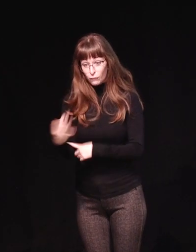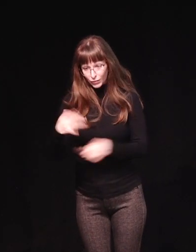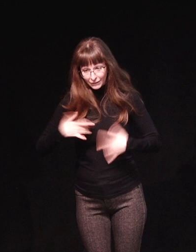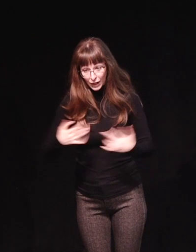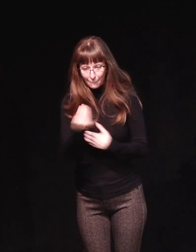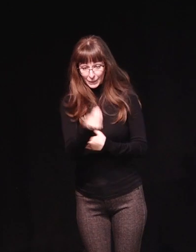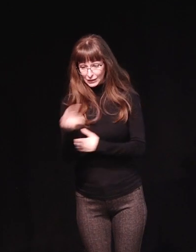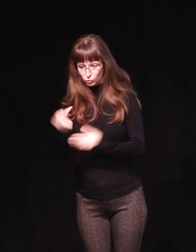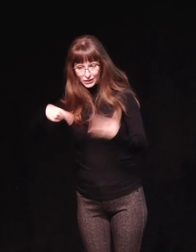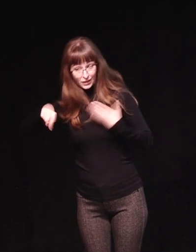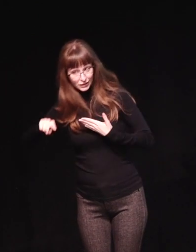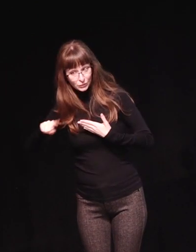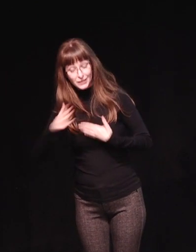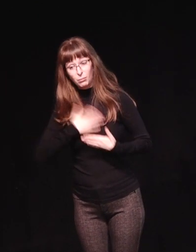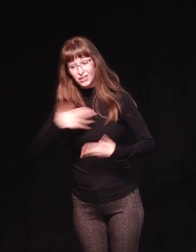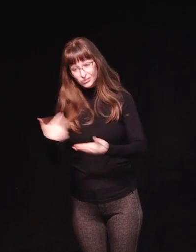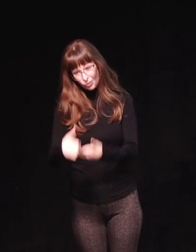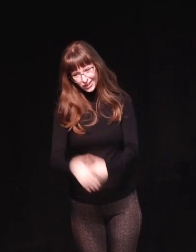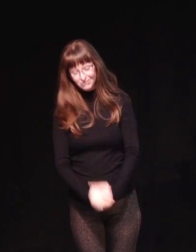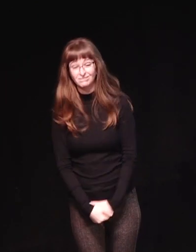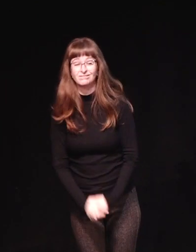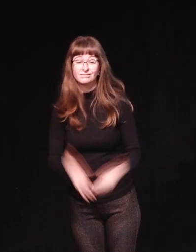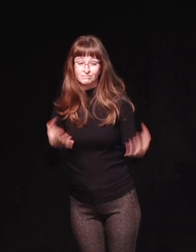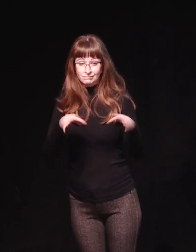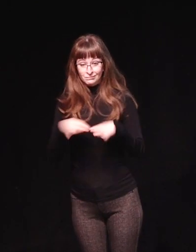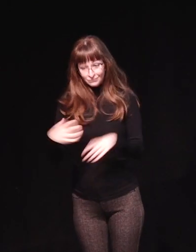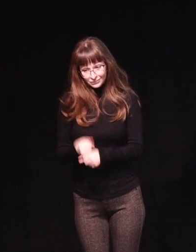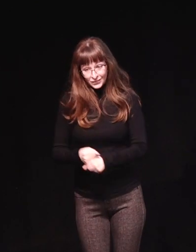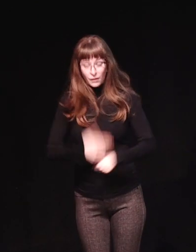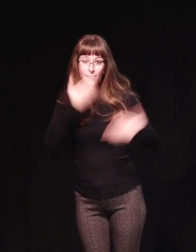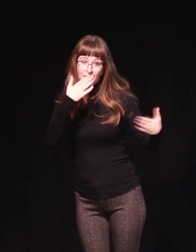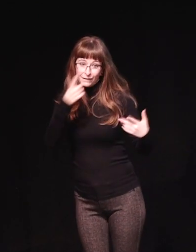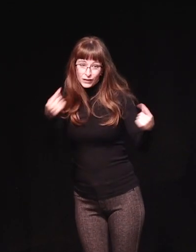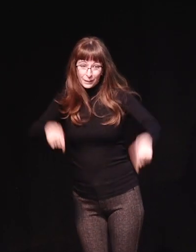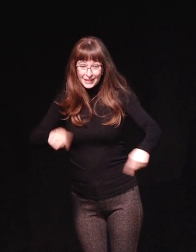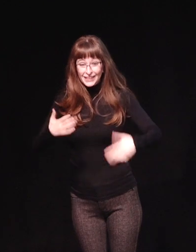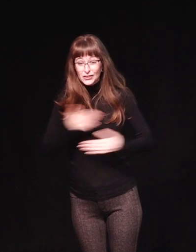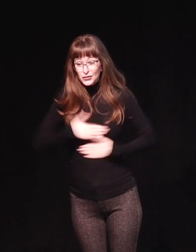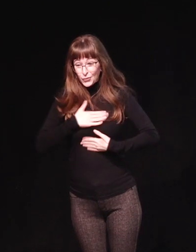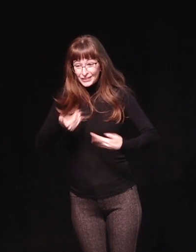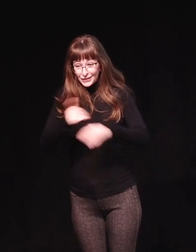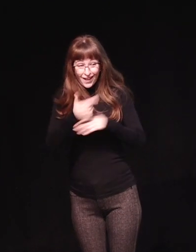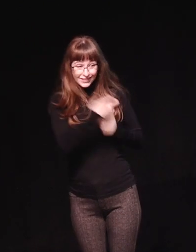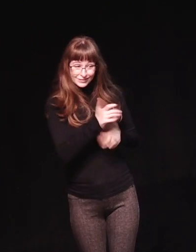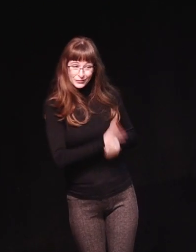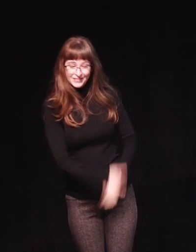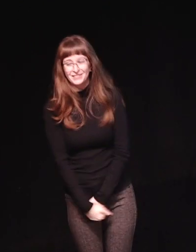week. In closing, I just want to thank you again all for being here and enjoy tonight's program.